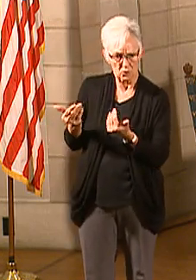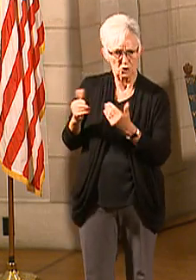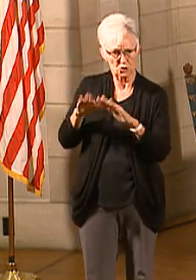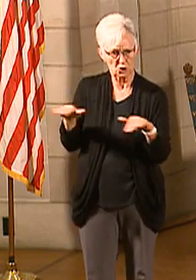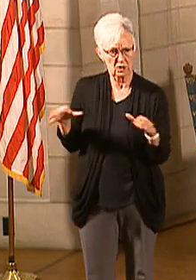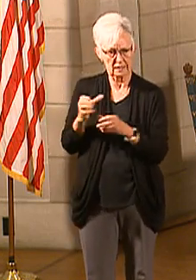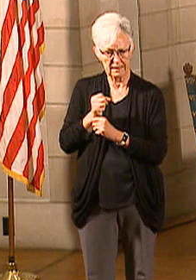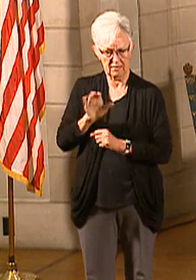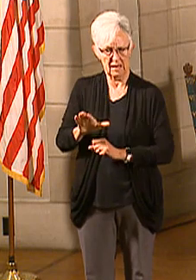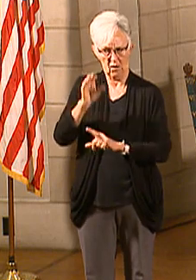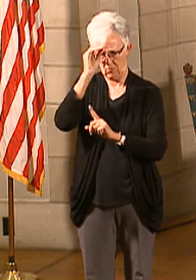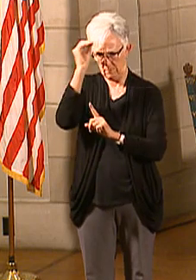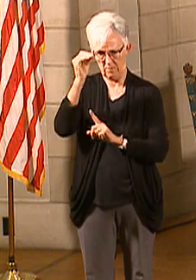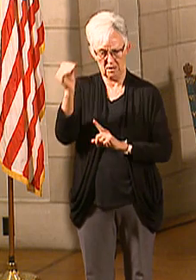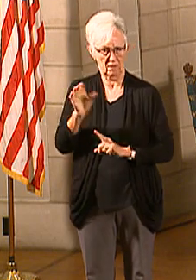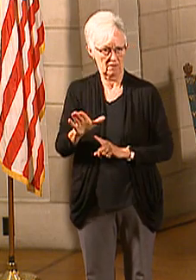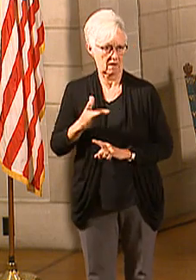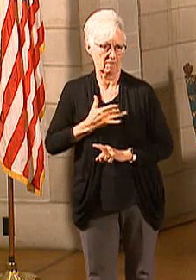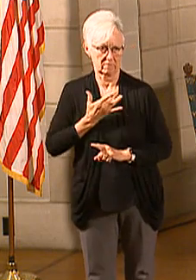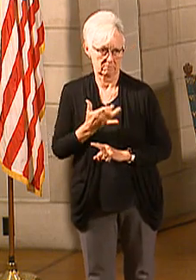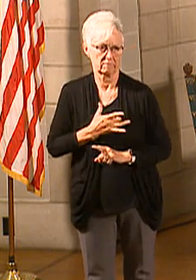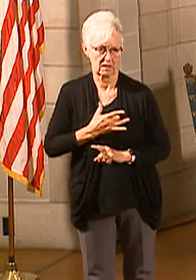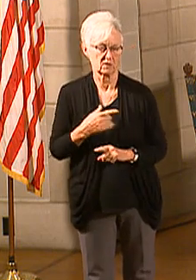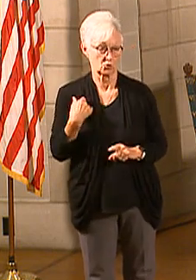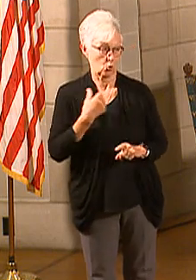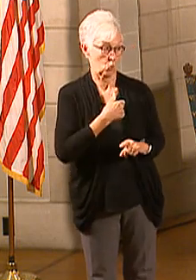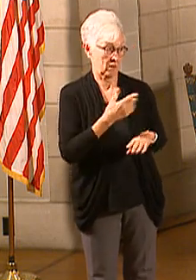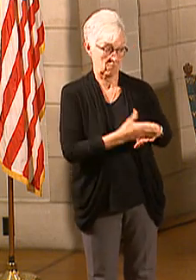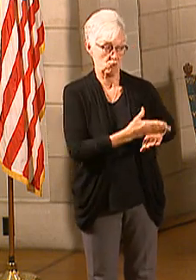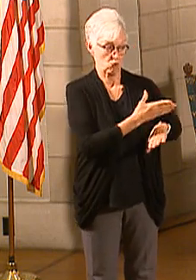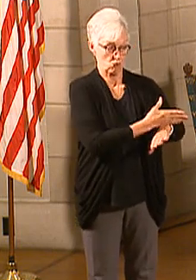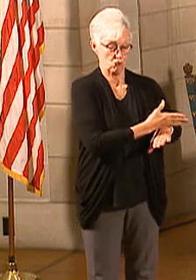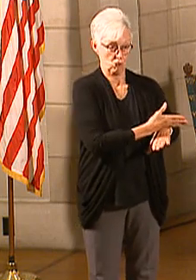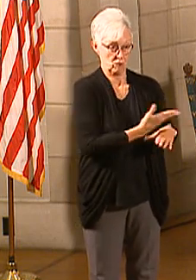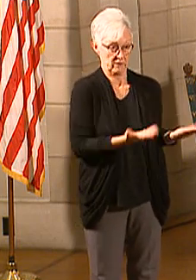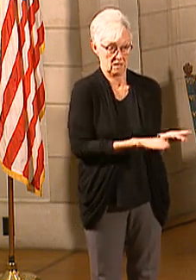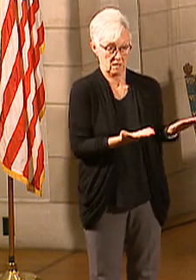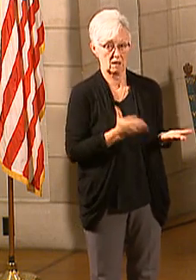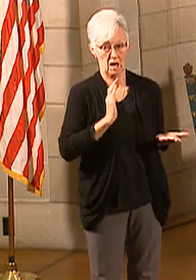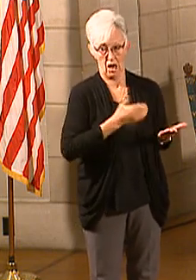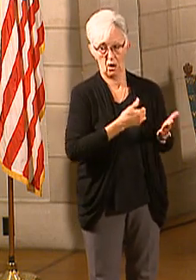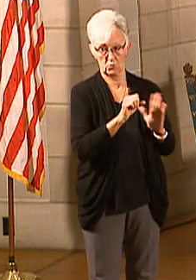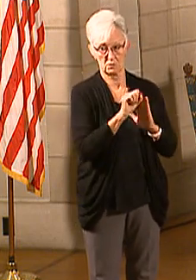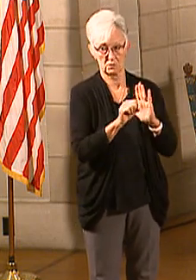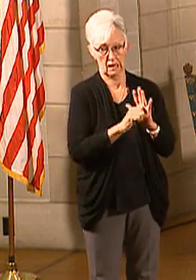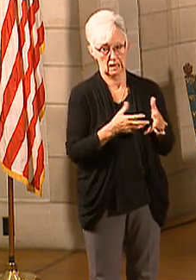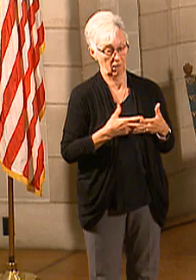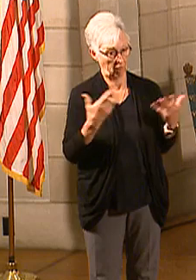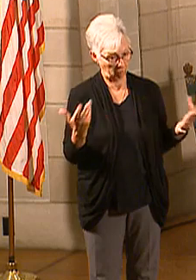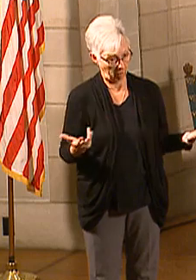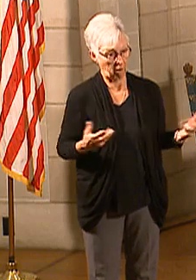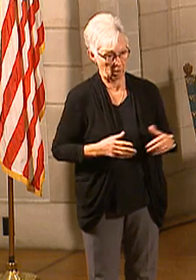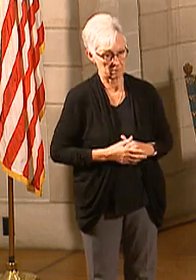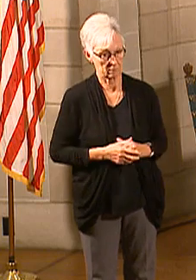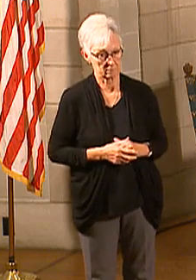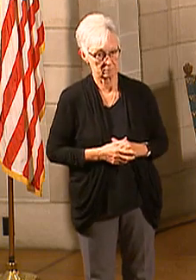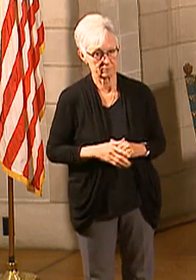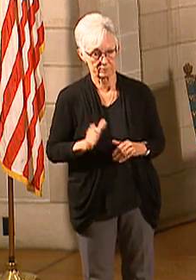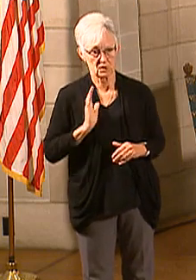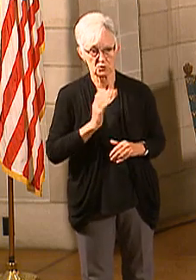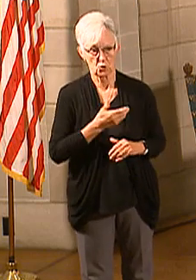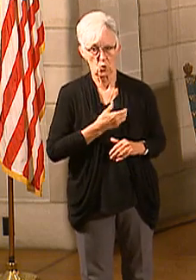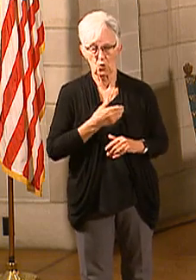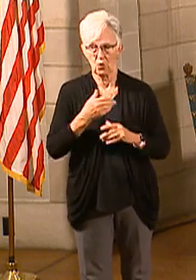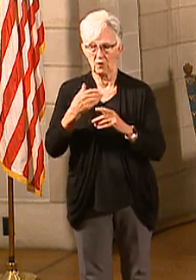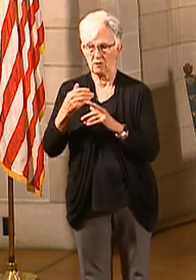one of the areas that we saw significant improvement on, which allowed for our federal partners to give us a passing